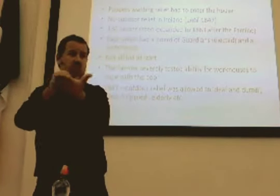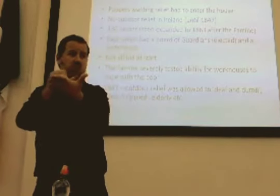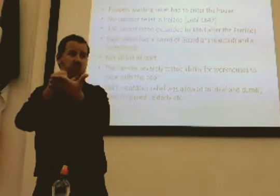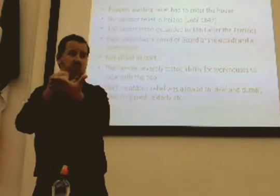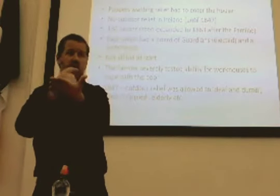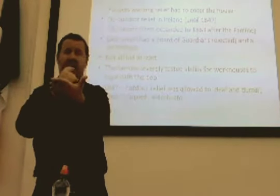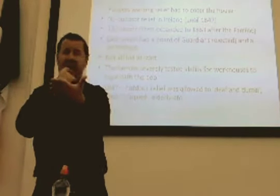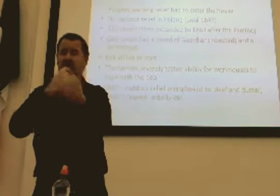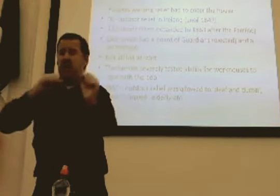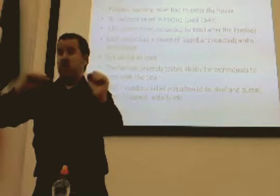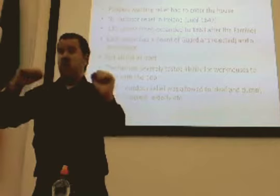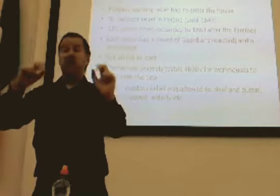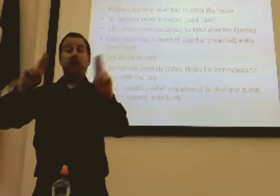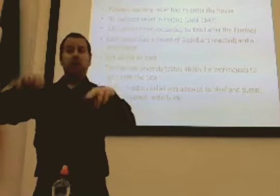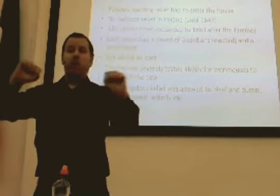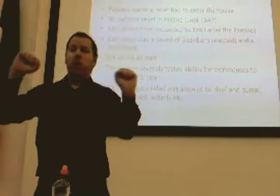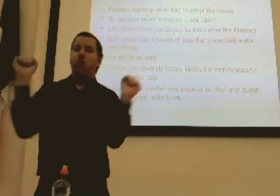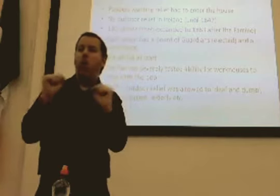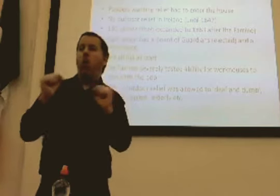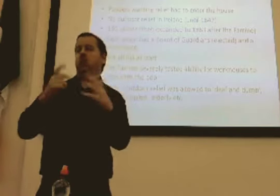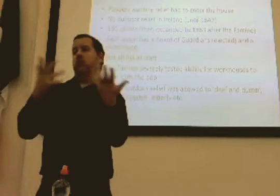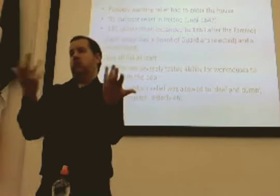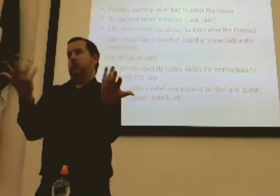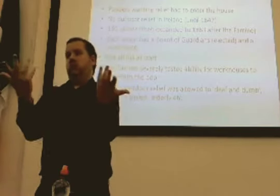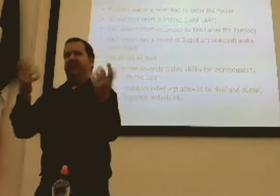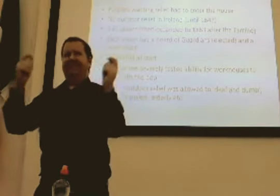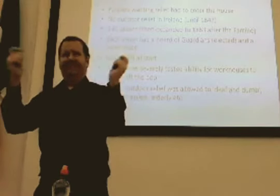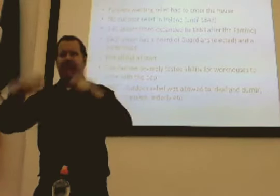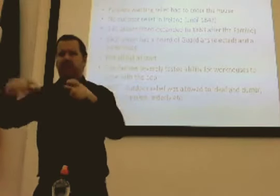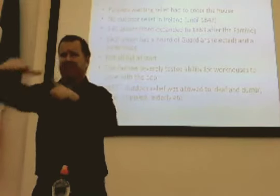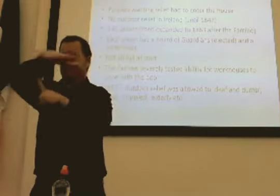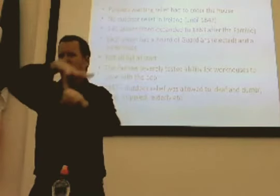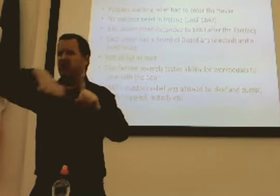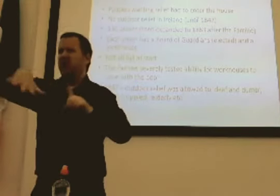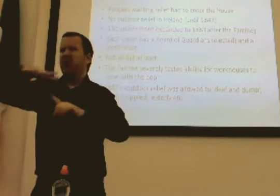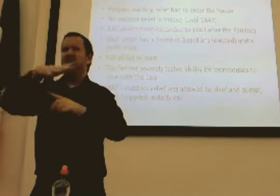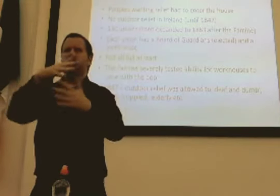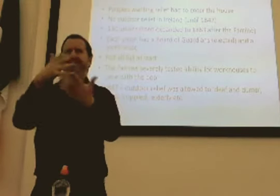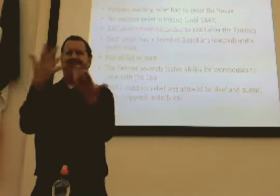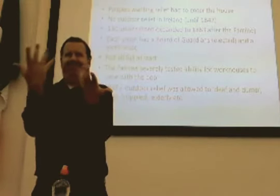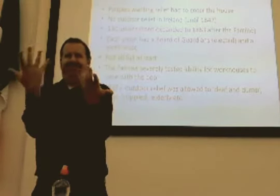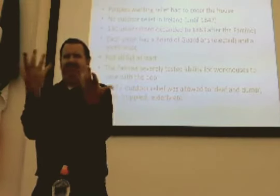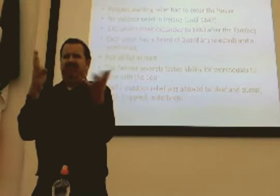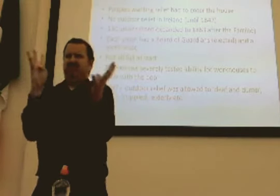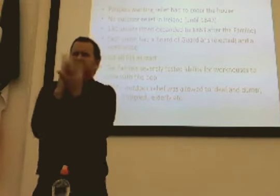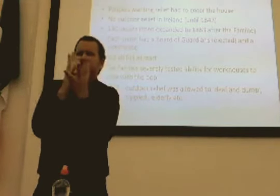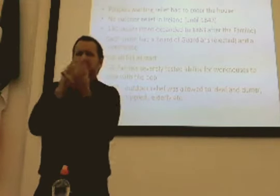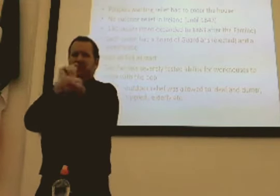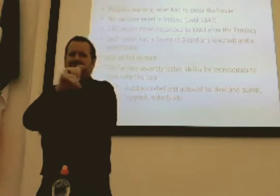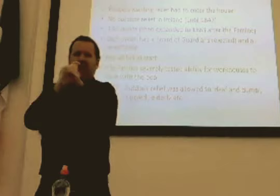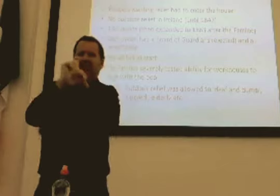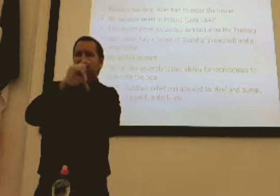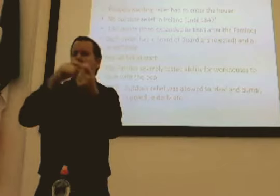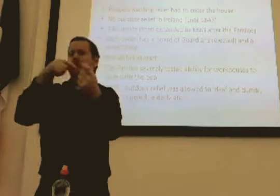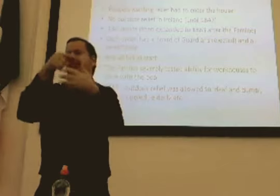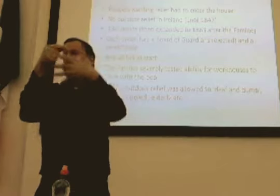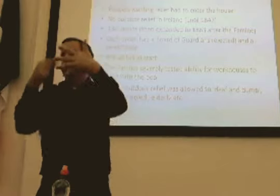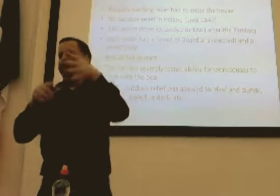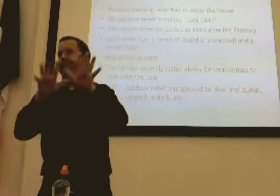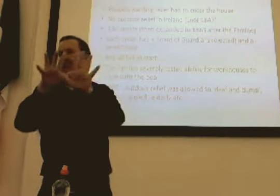still awful conditions and awful places to live. They were extremely cold and damp and crowded.